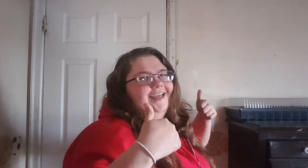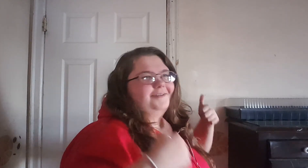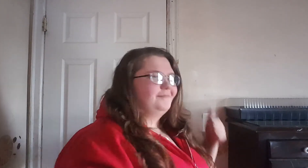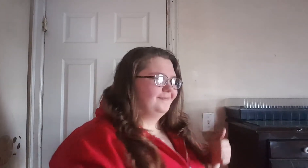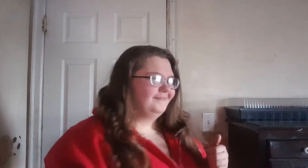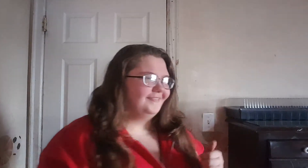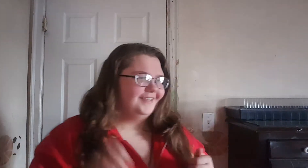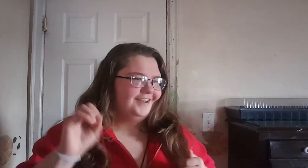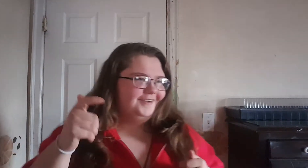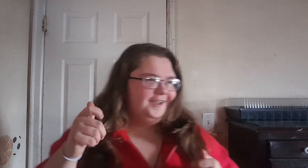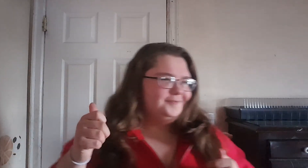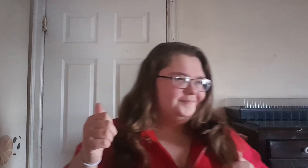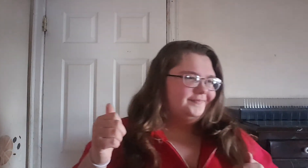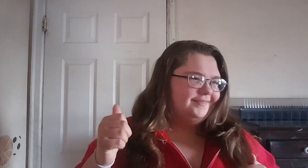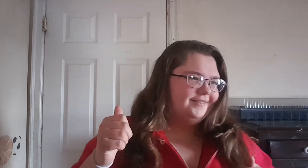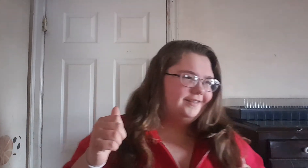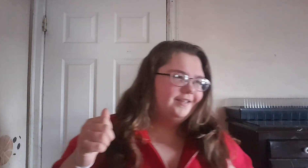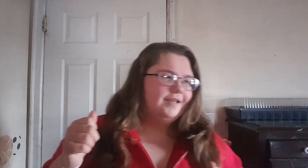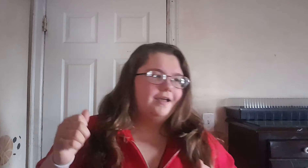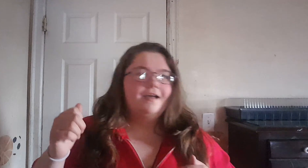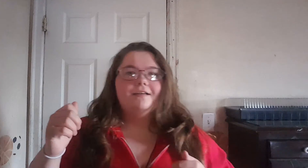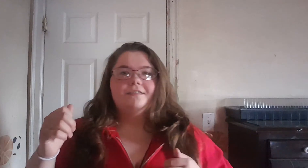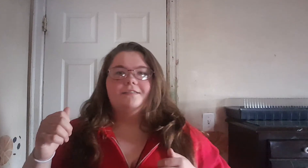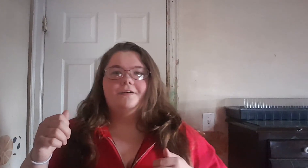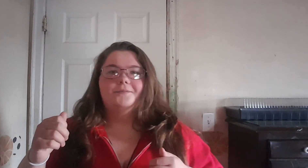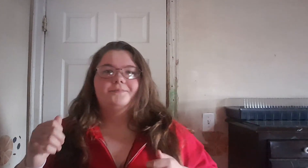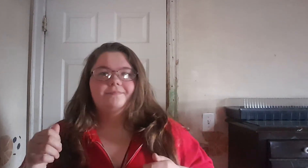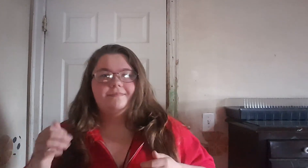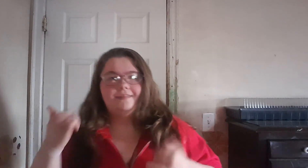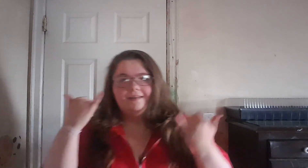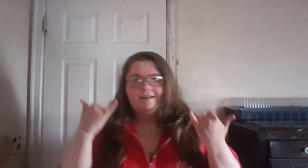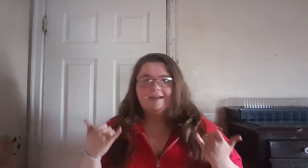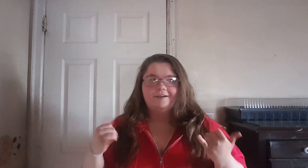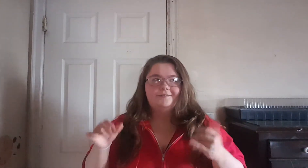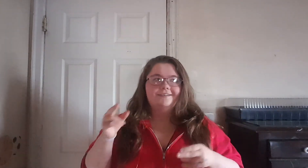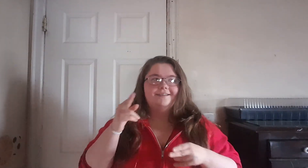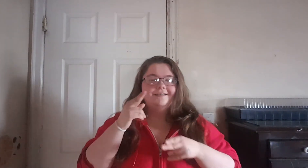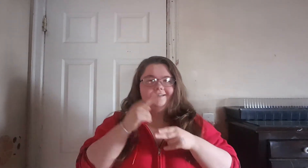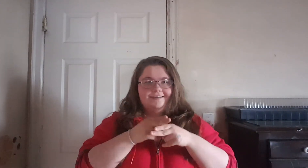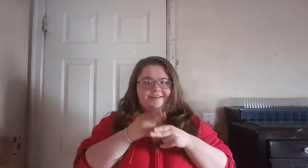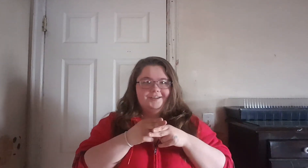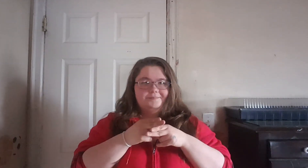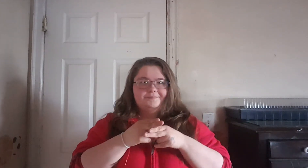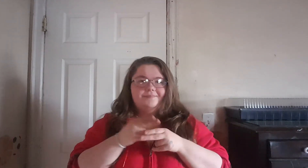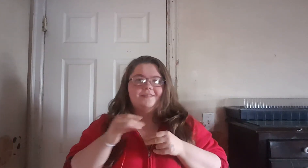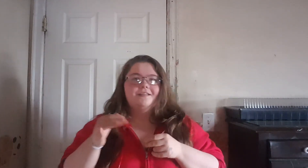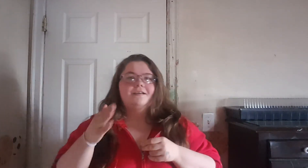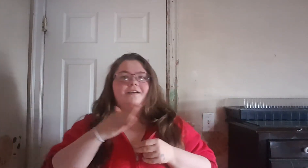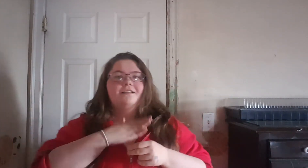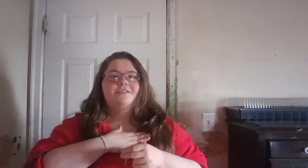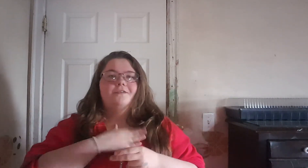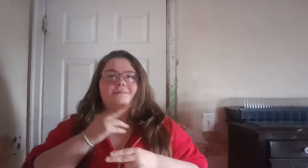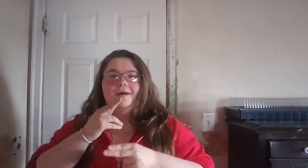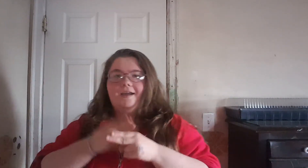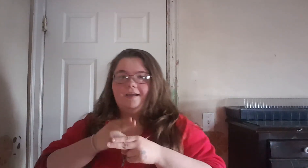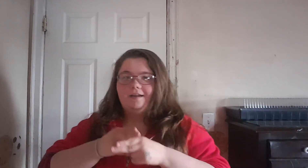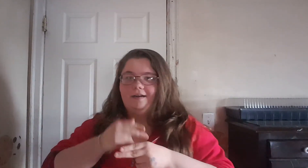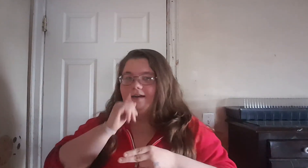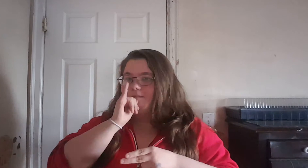okay okay so now name so my name